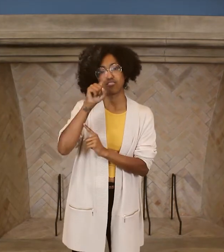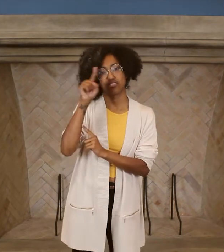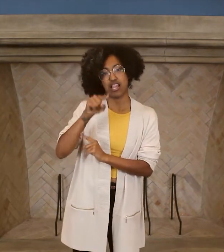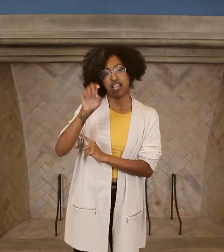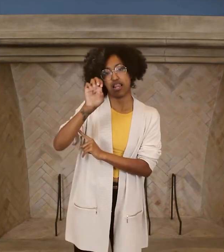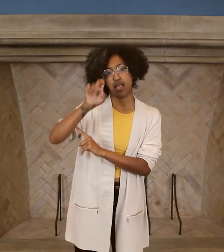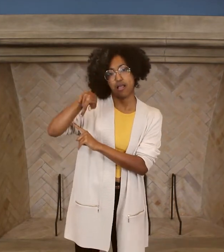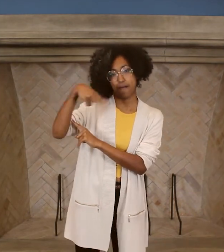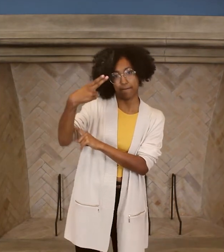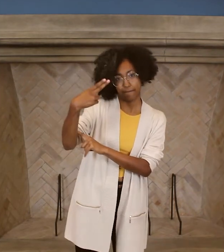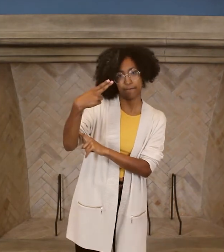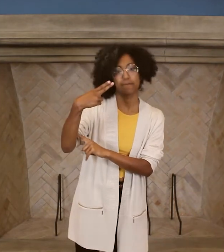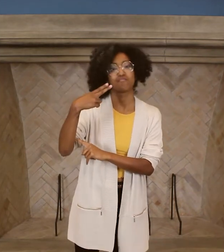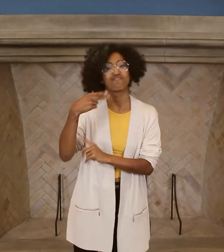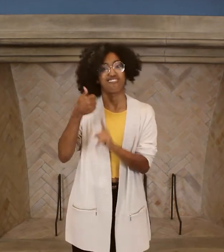Then my youngest brother,